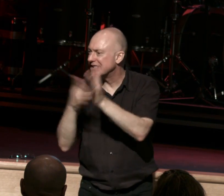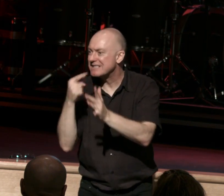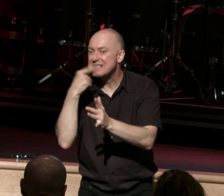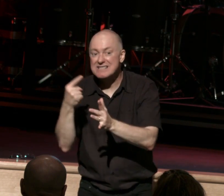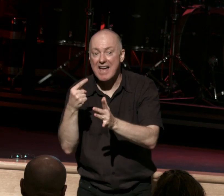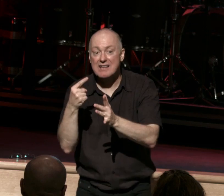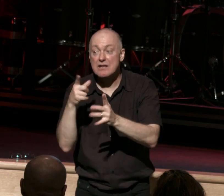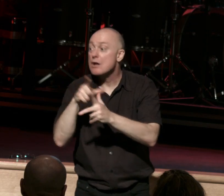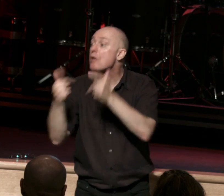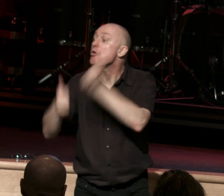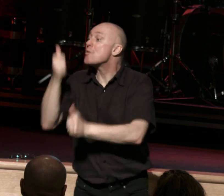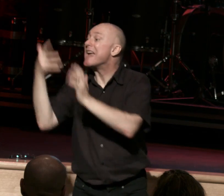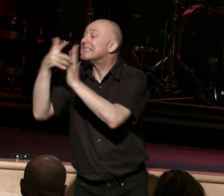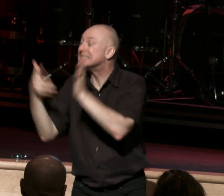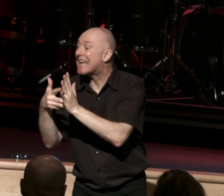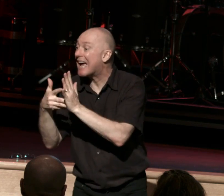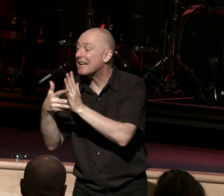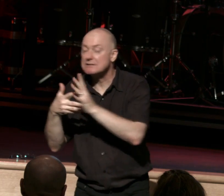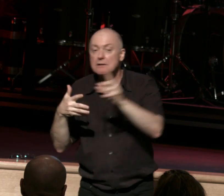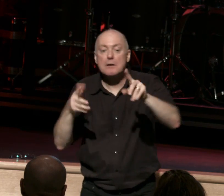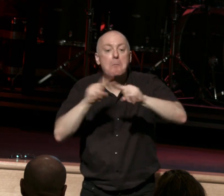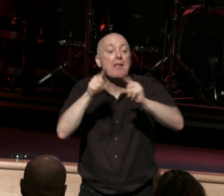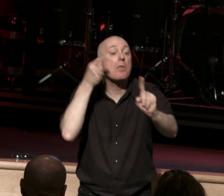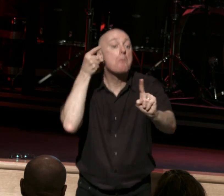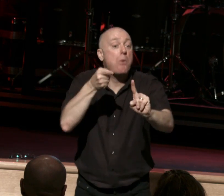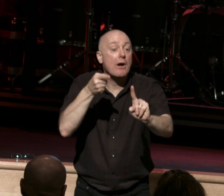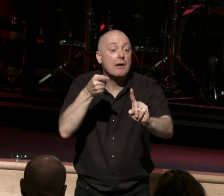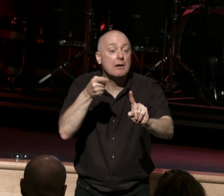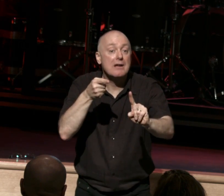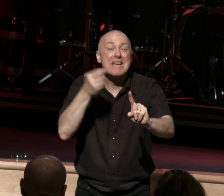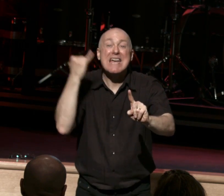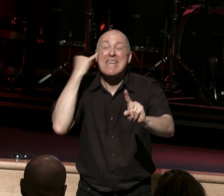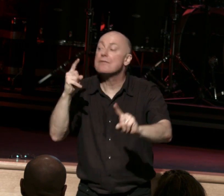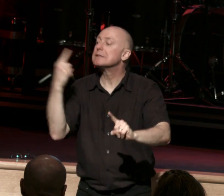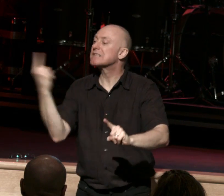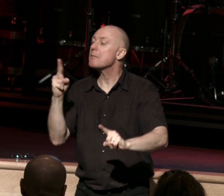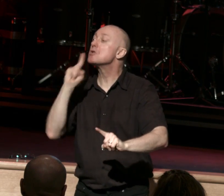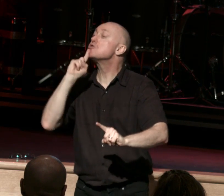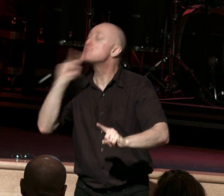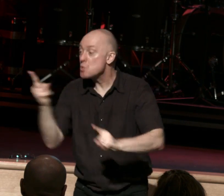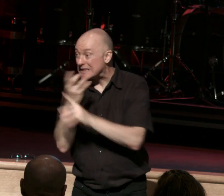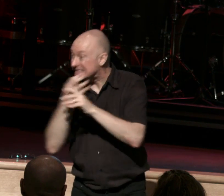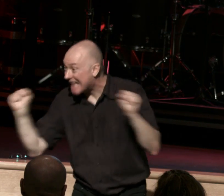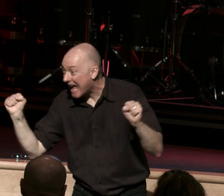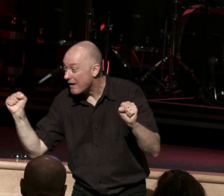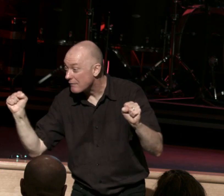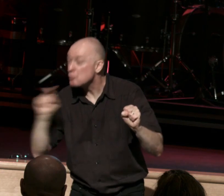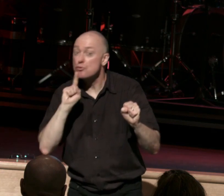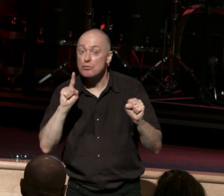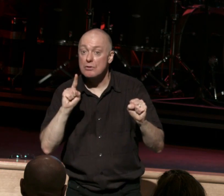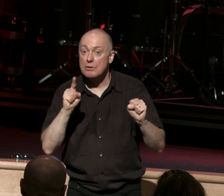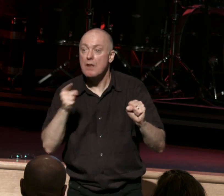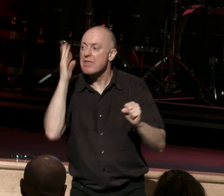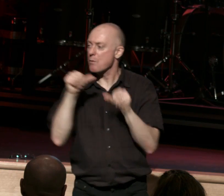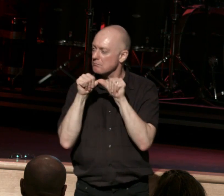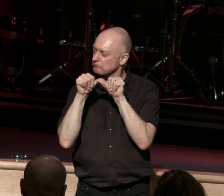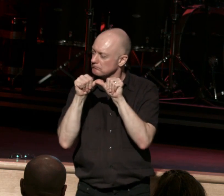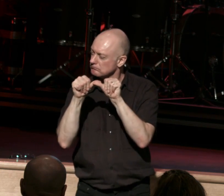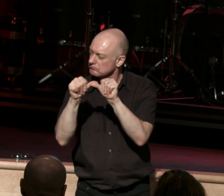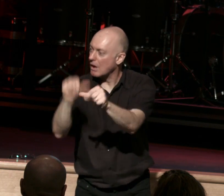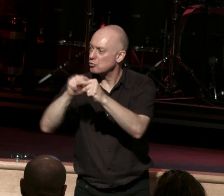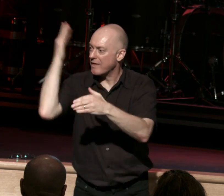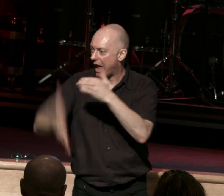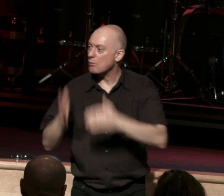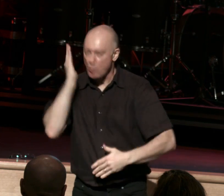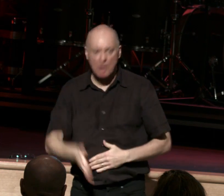is helping us understand, the greatest test is time, but the whole point is this, if someone is truly saved, they will endure